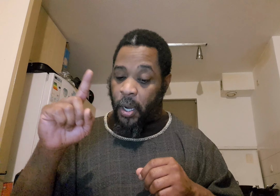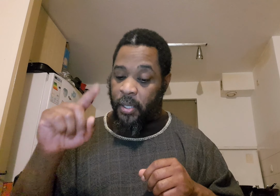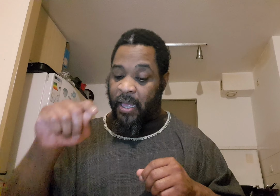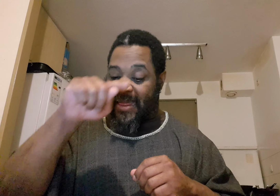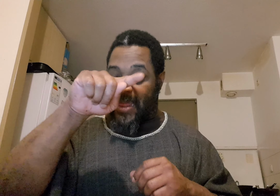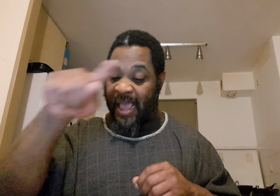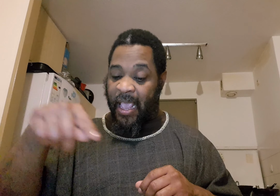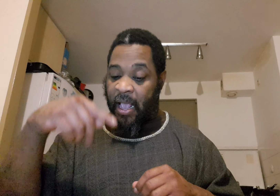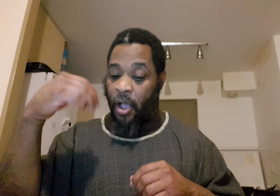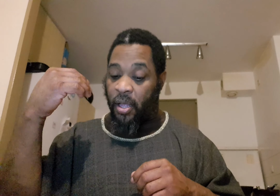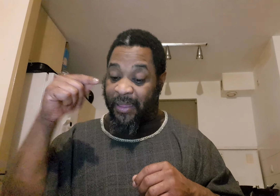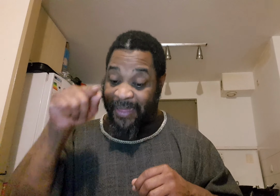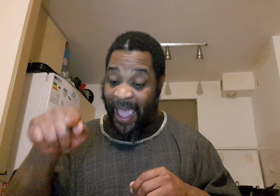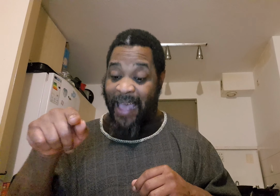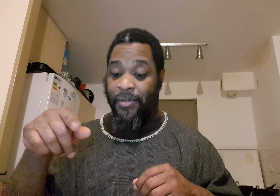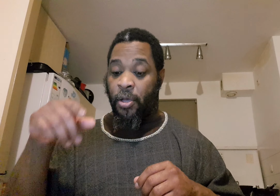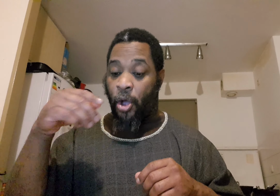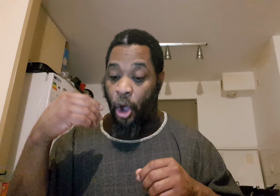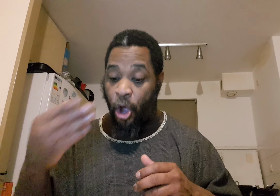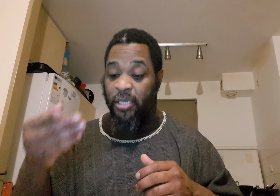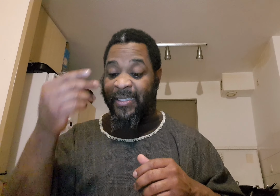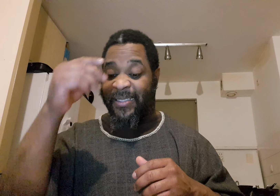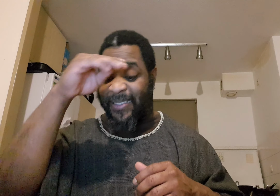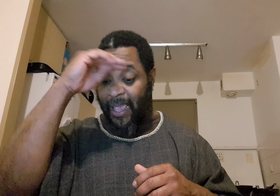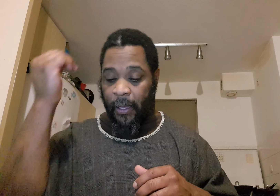but they that are sick.